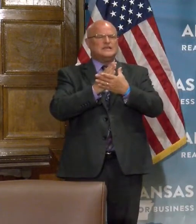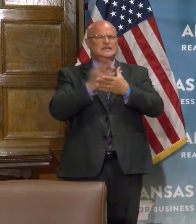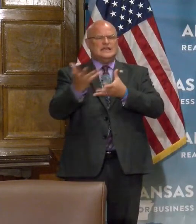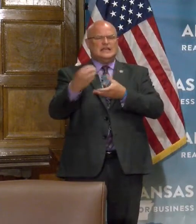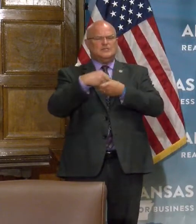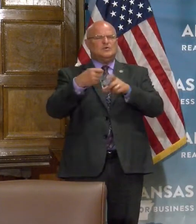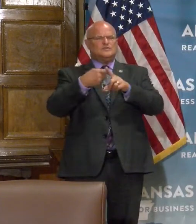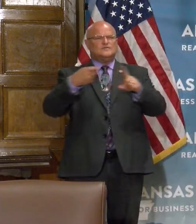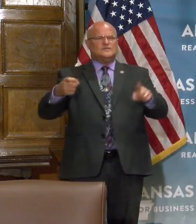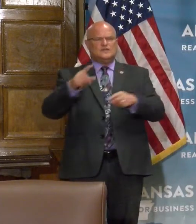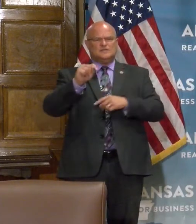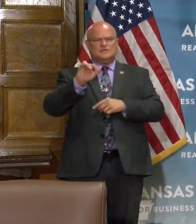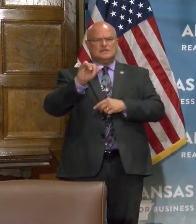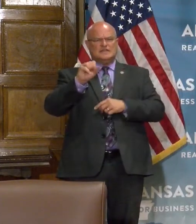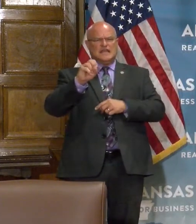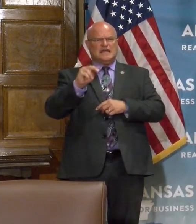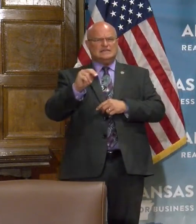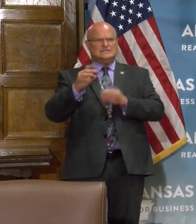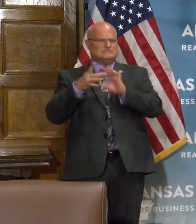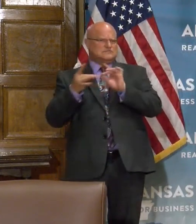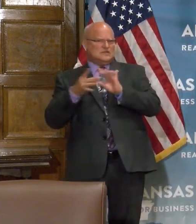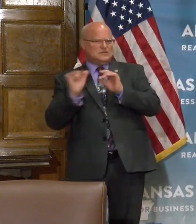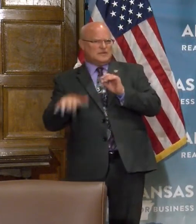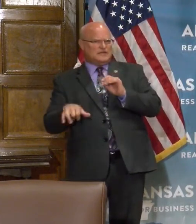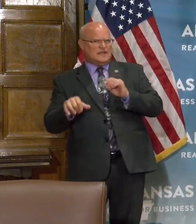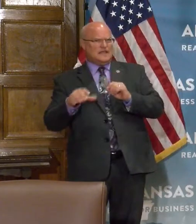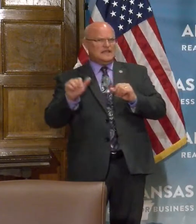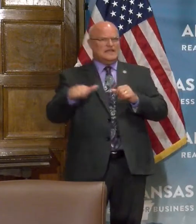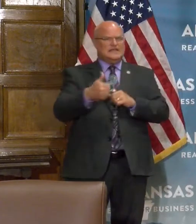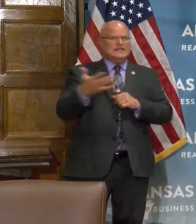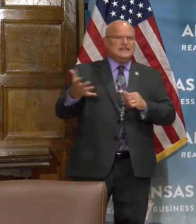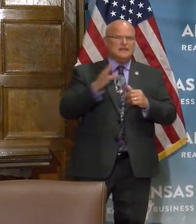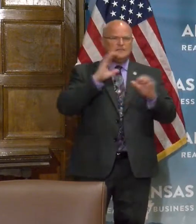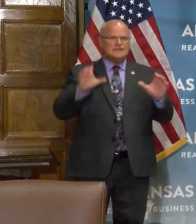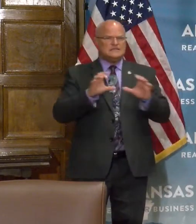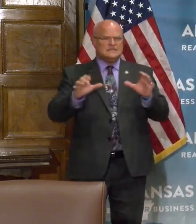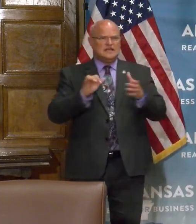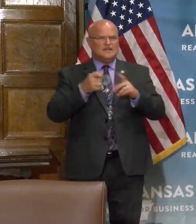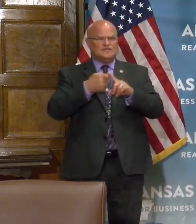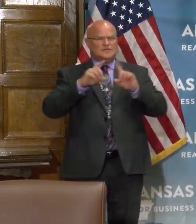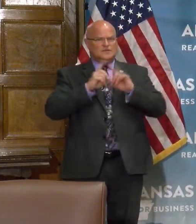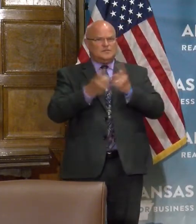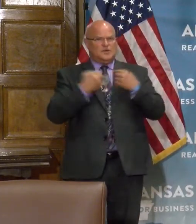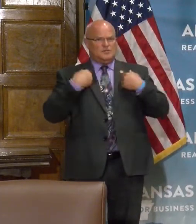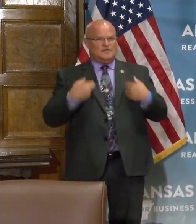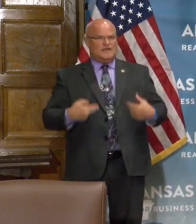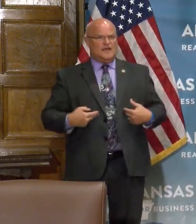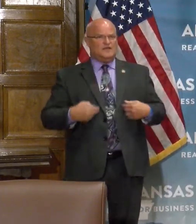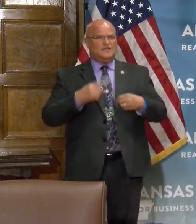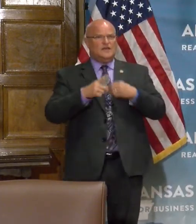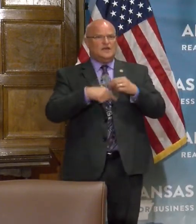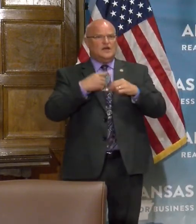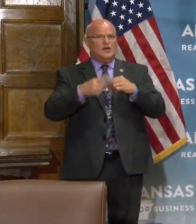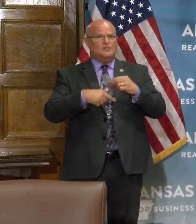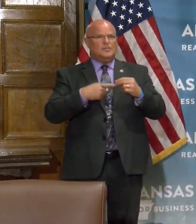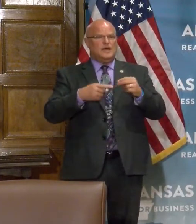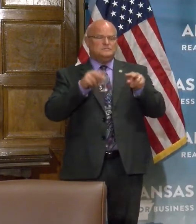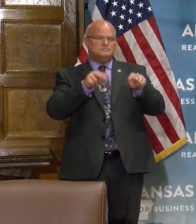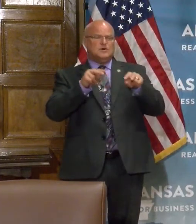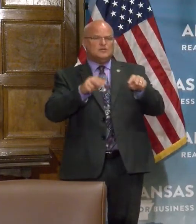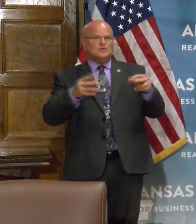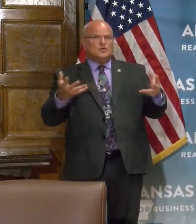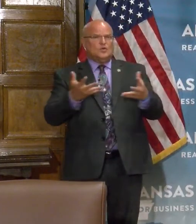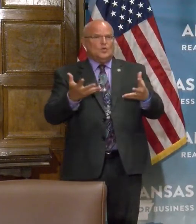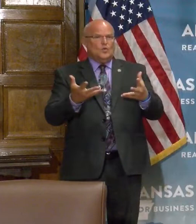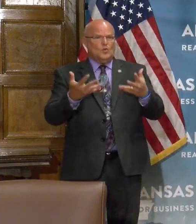specifically, I guess, is there any reaction to that? And then is there anything being done, at least from the Department of Health standpoint, on monitoring